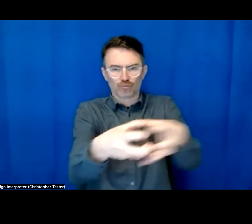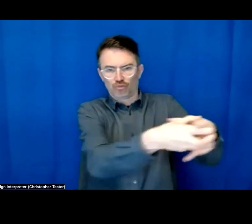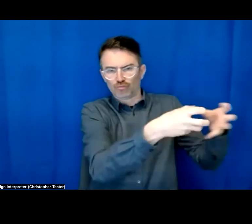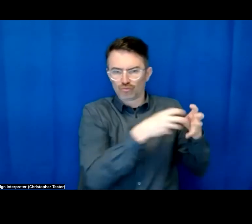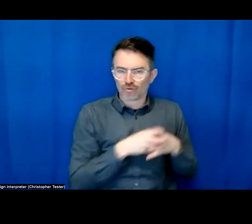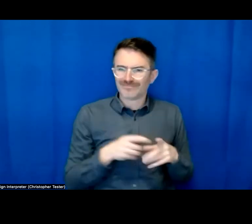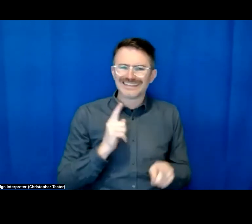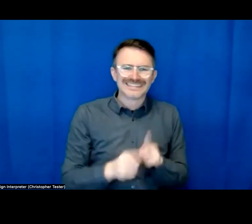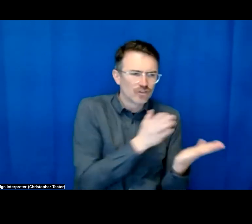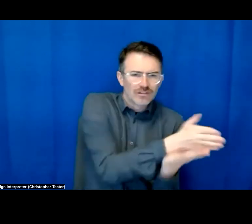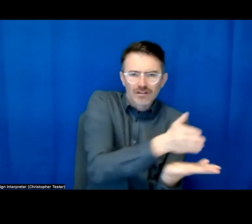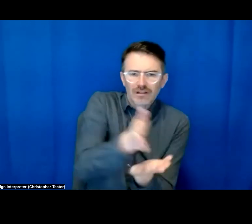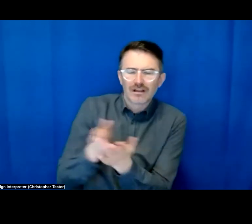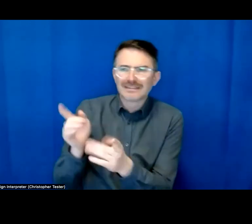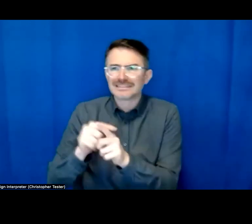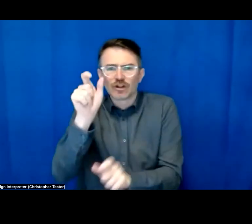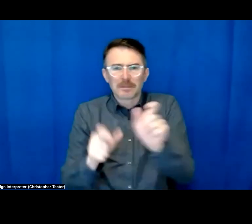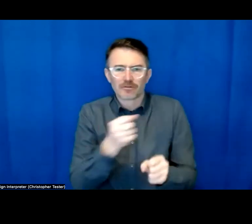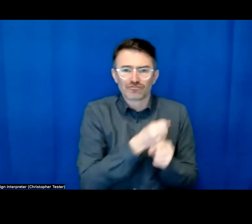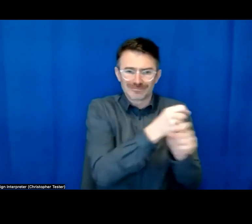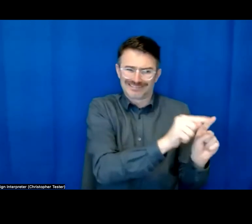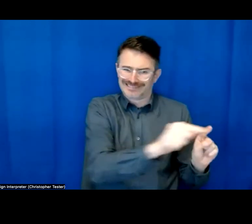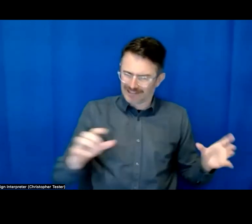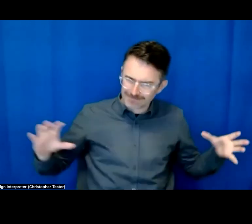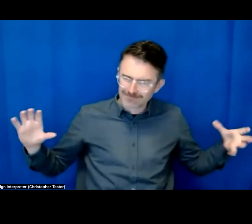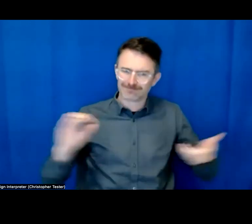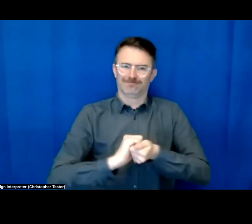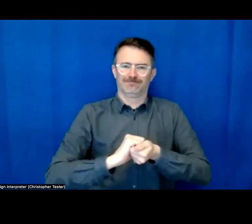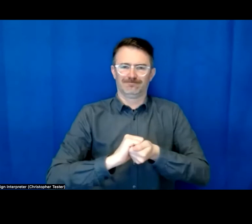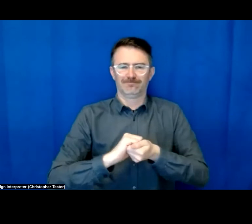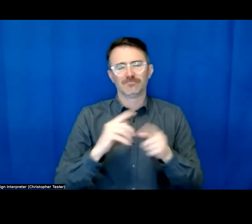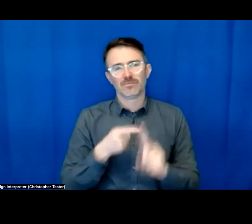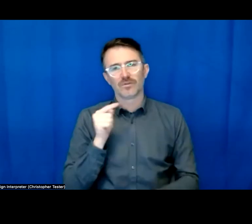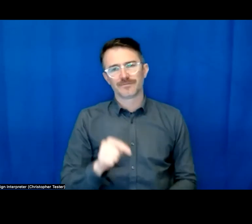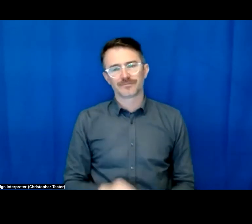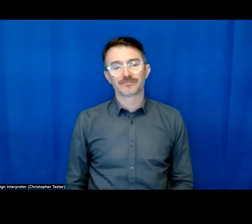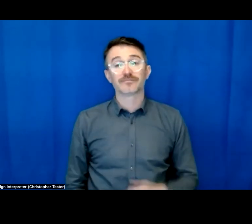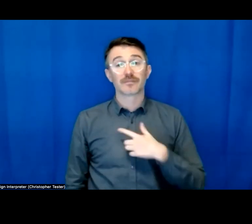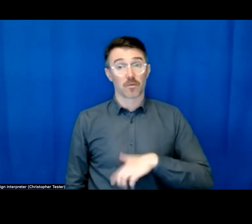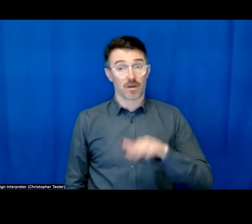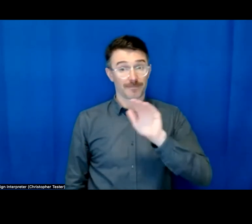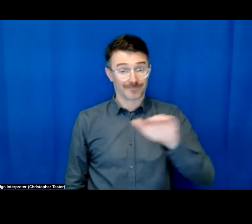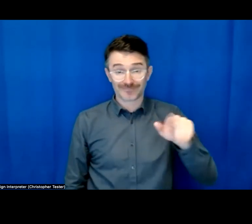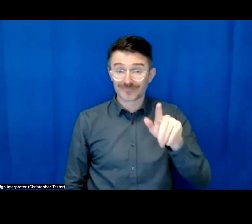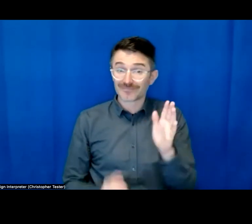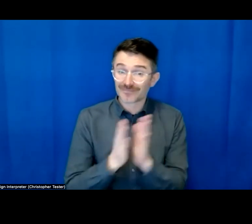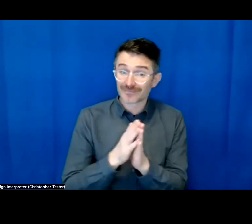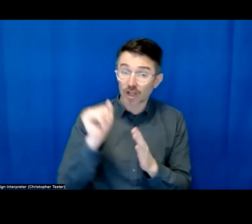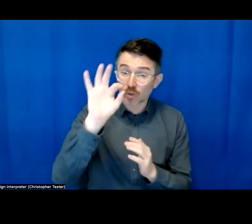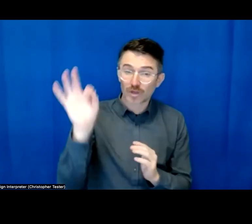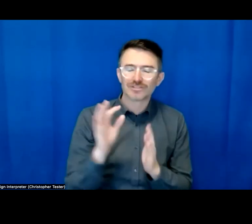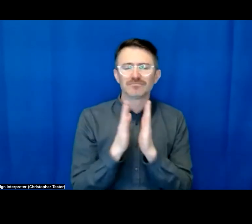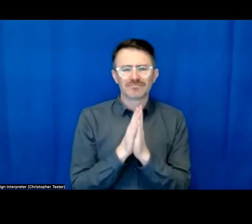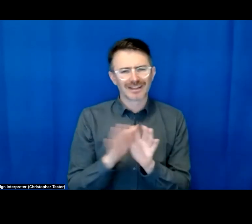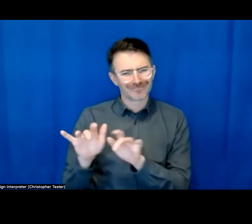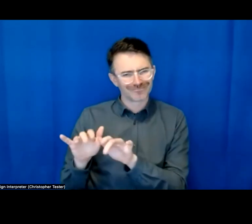again reminding everyone, please put your question in the chat box. You can also ask the